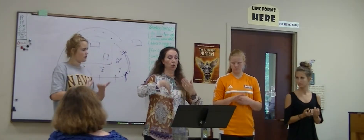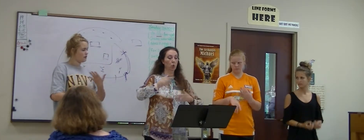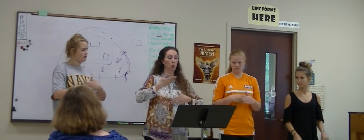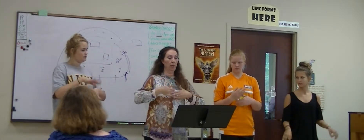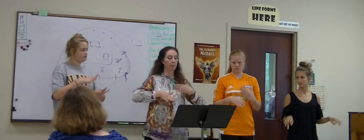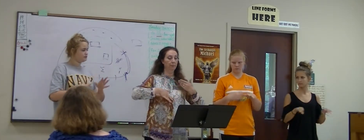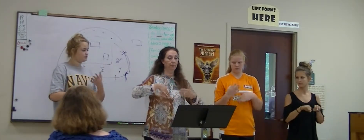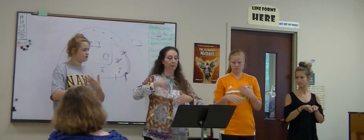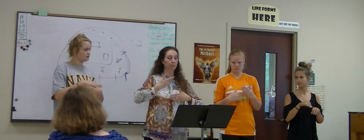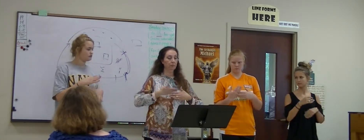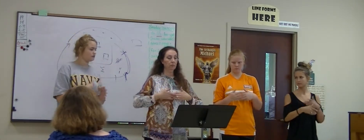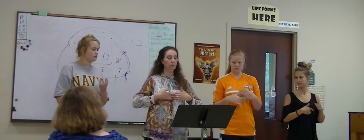joy.